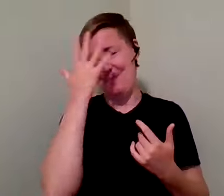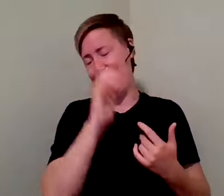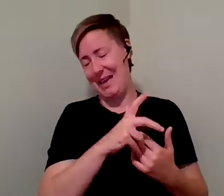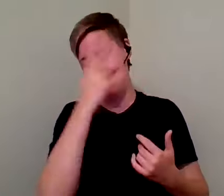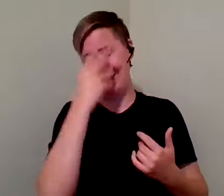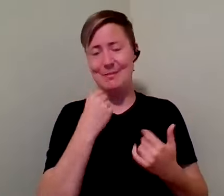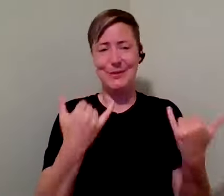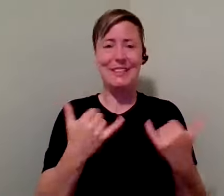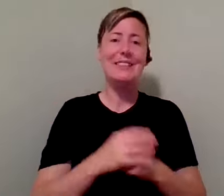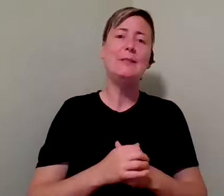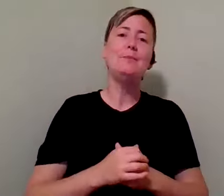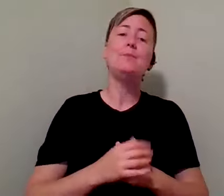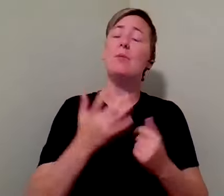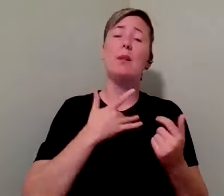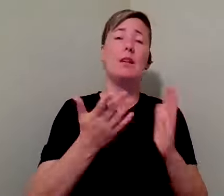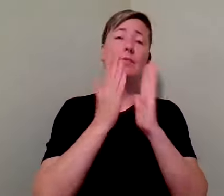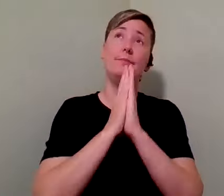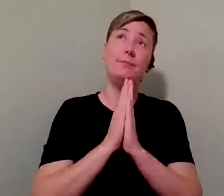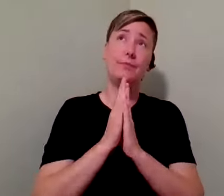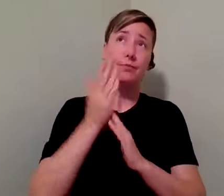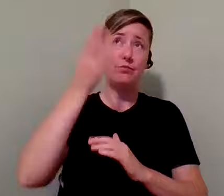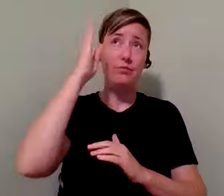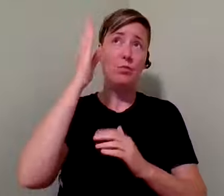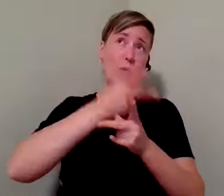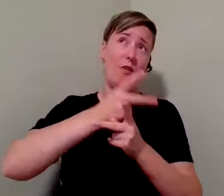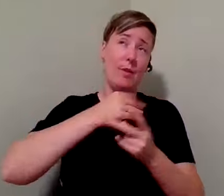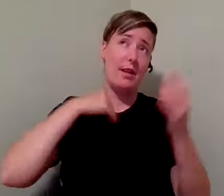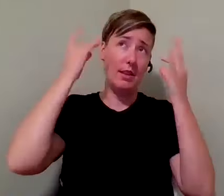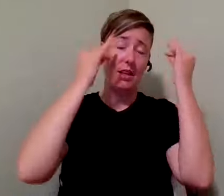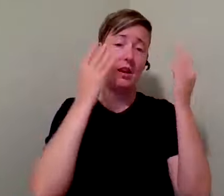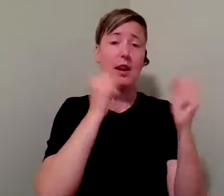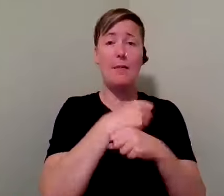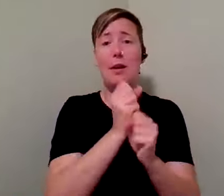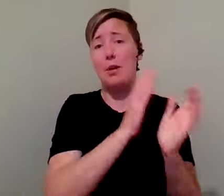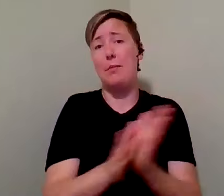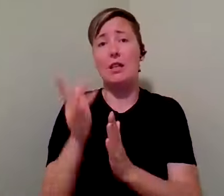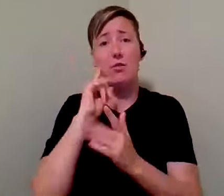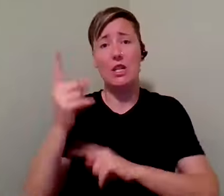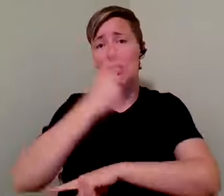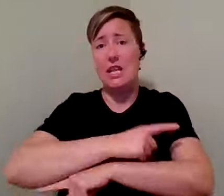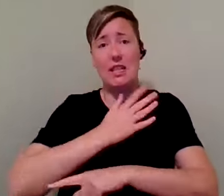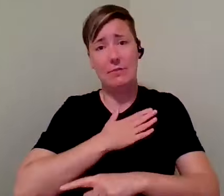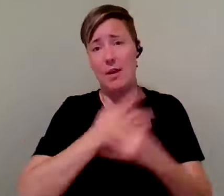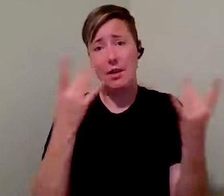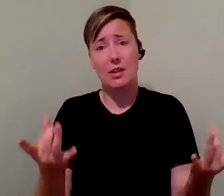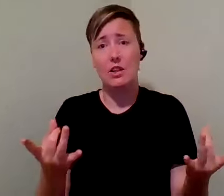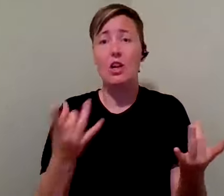to, take care of my thinking, and I make my plans for the day. That's my meditation. And then I pray and ask for the strength to do the right